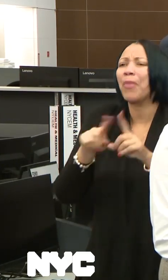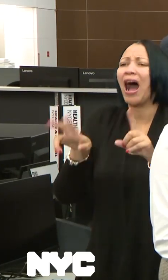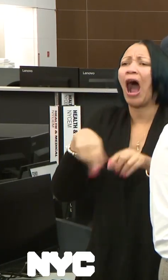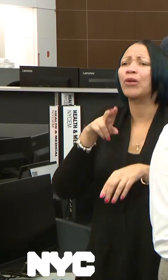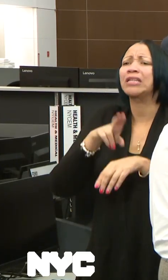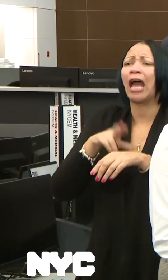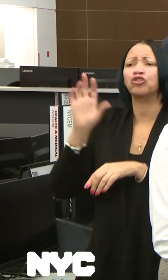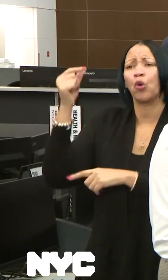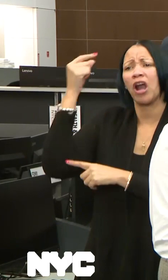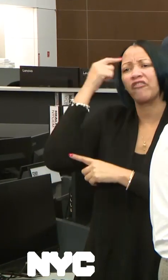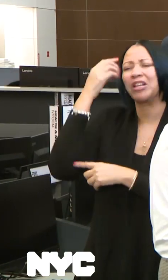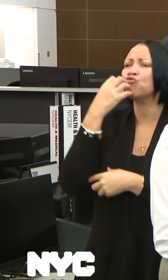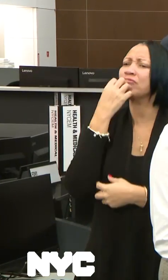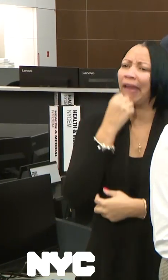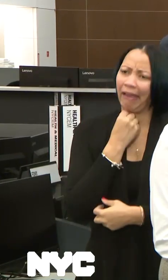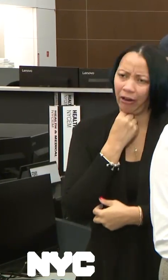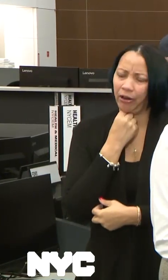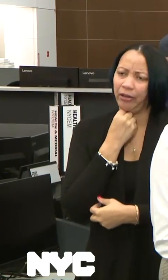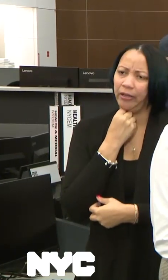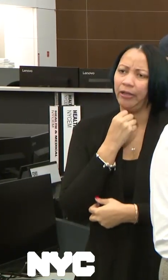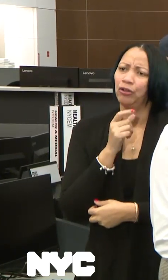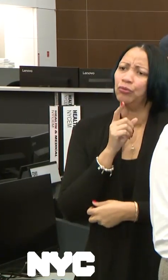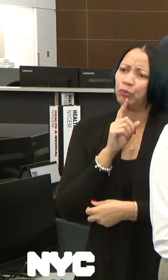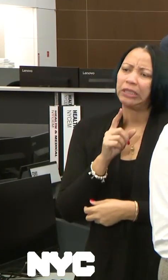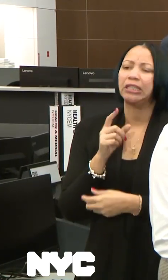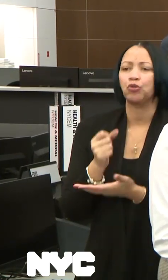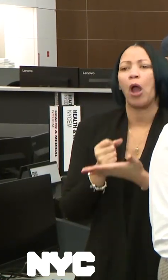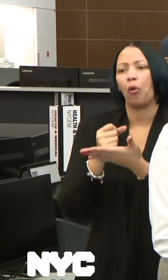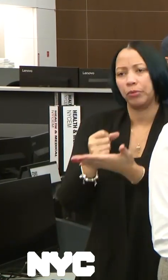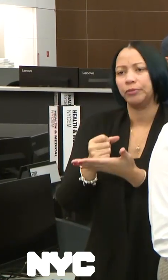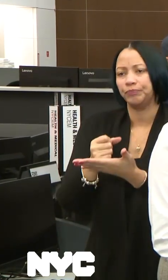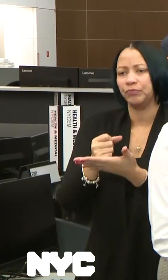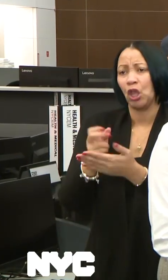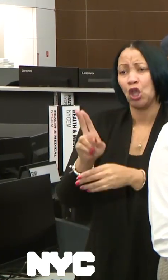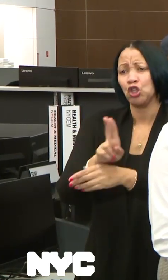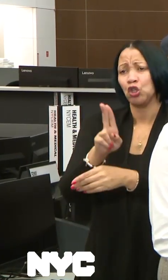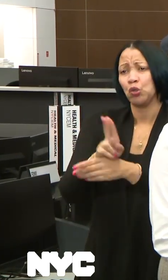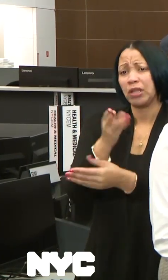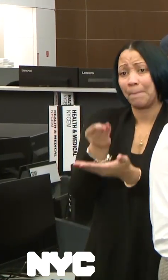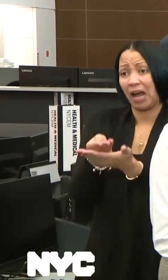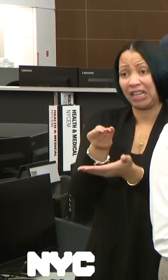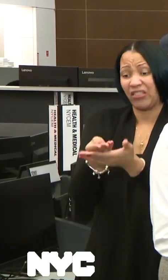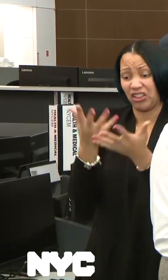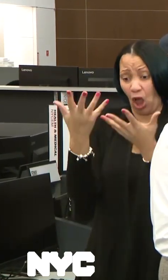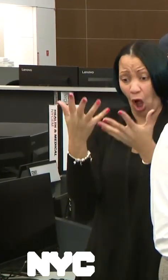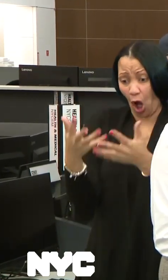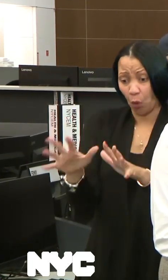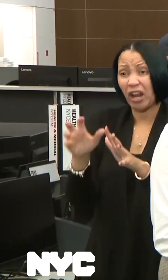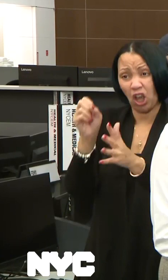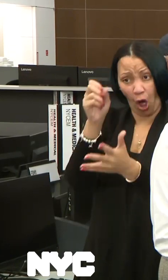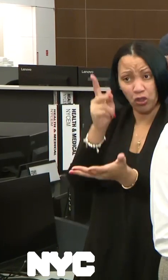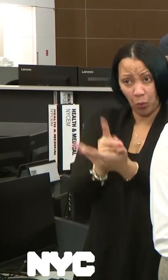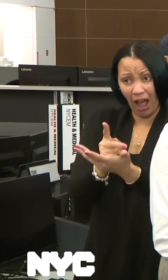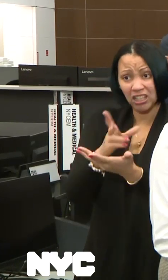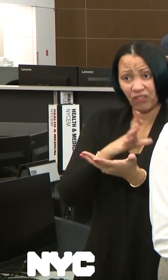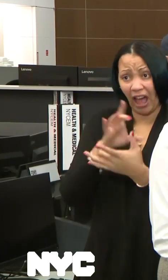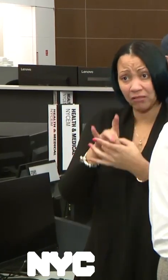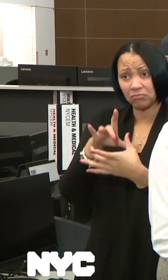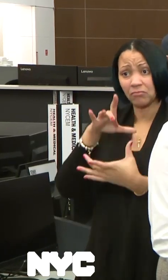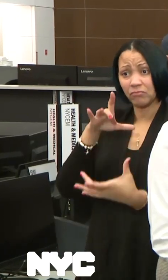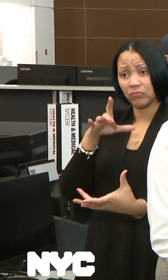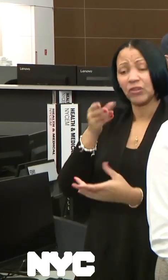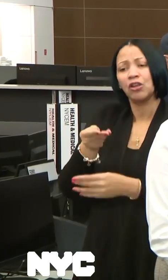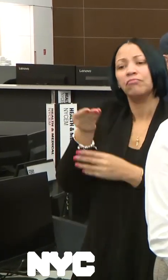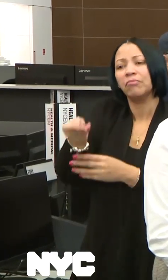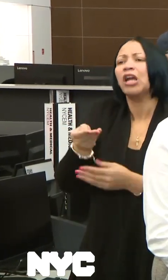care enough to lift a finger and use the money that's already been authorized to help people in need.